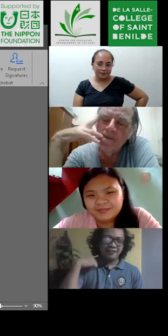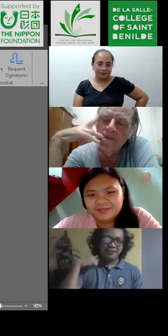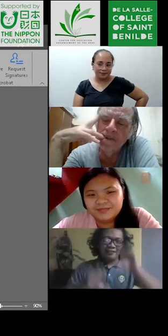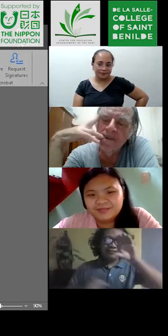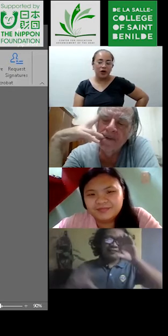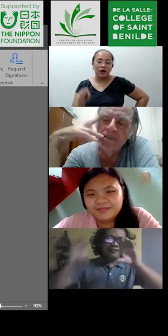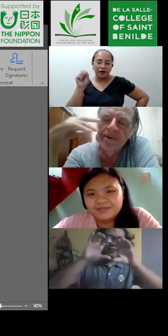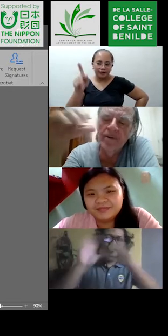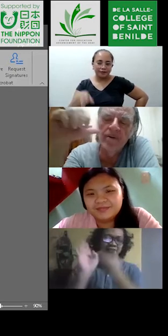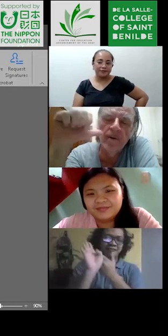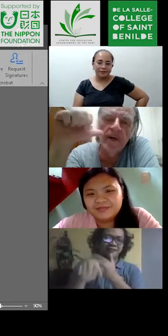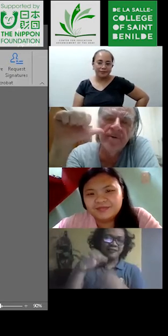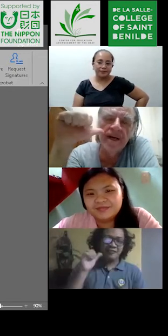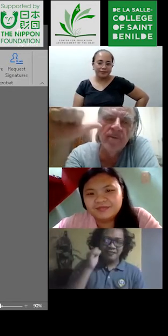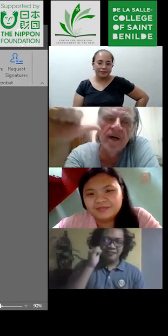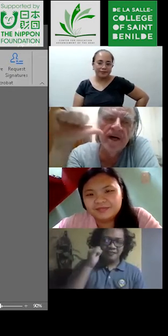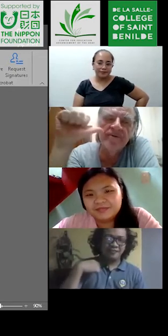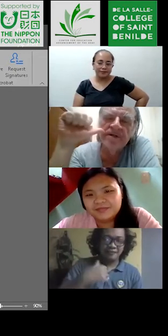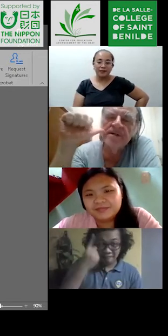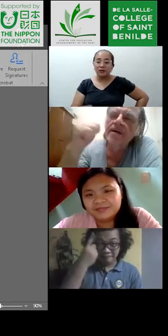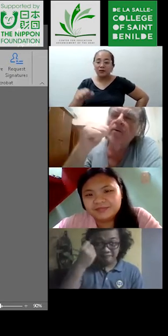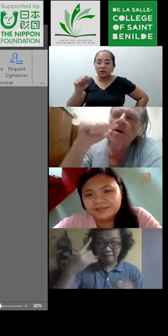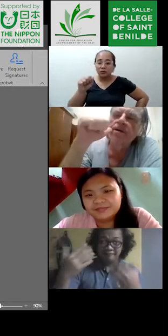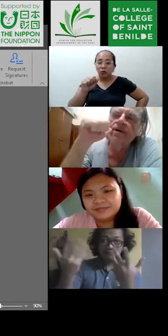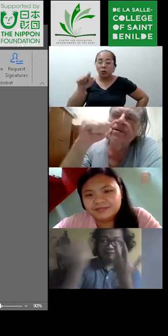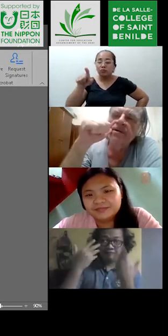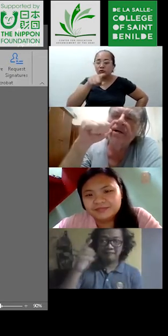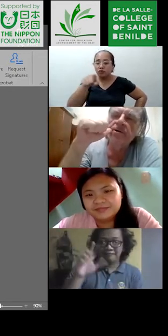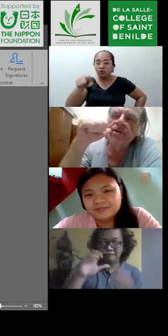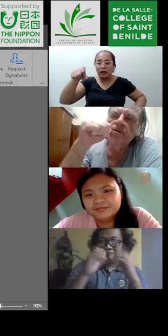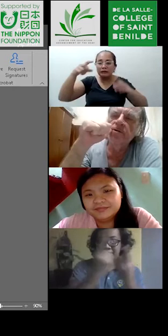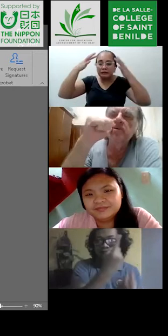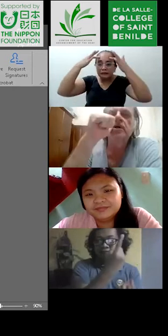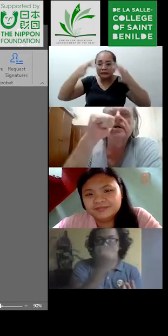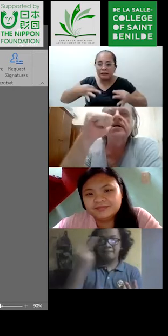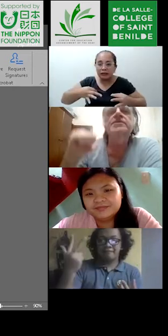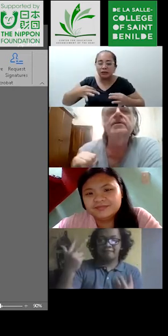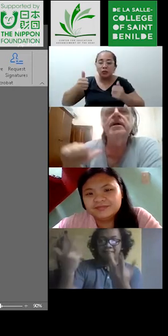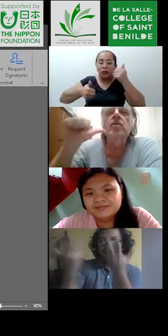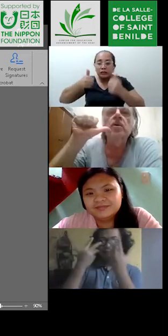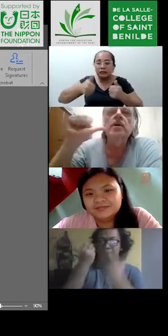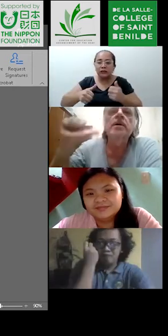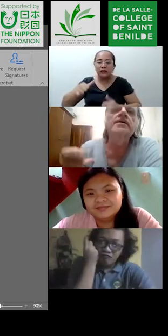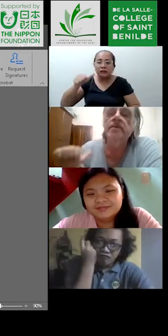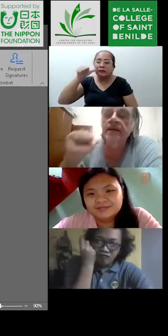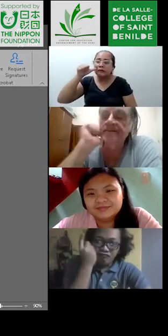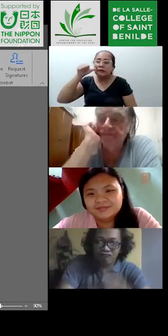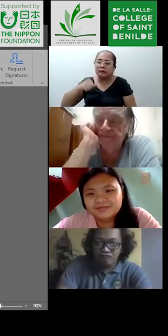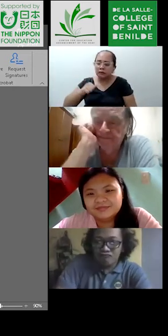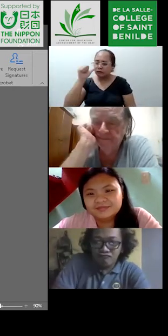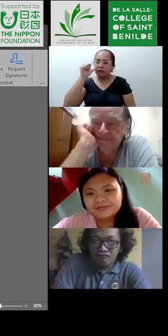okay. So for But tomorrow, yesterday. everybody will have to decide on whether it's actually yesterday or